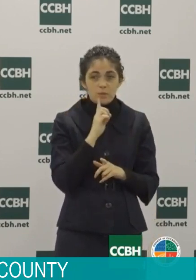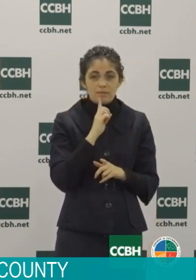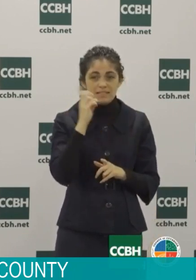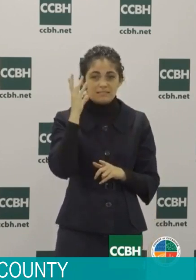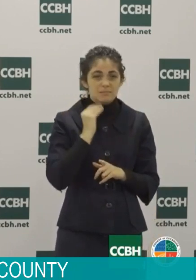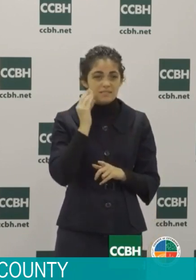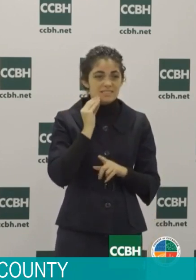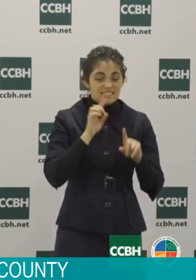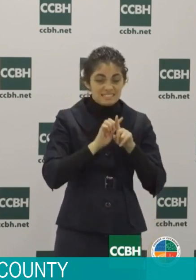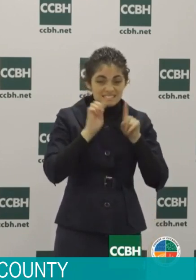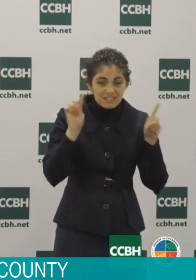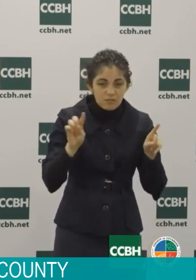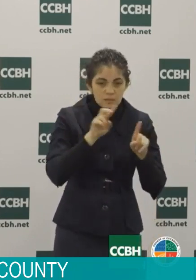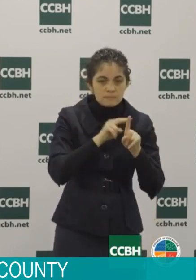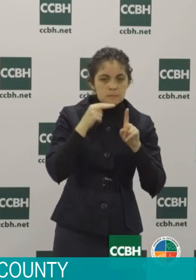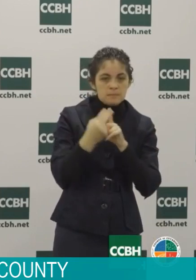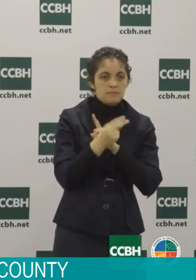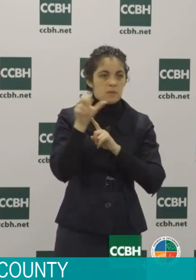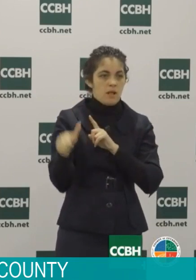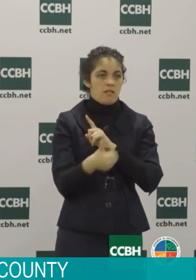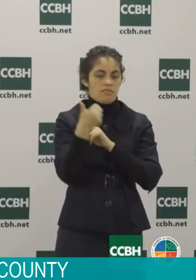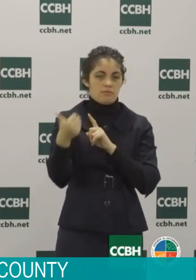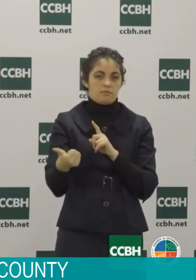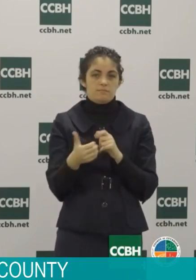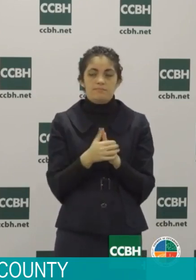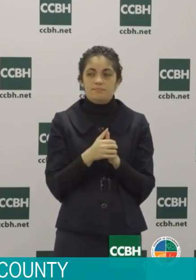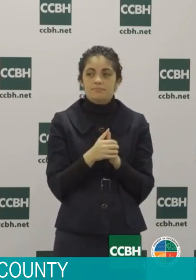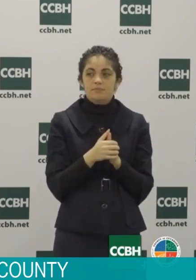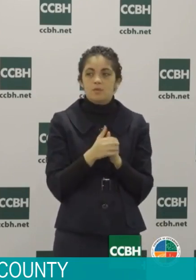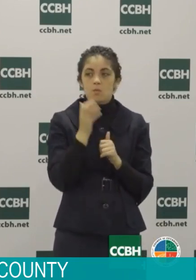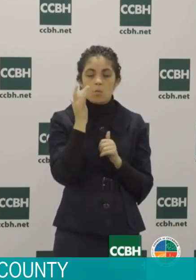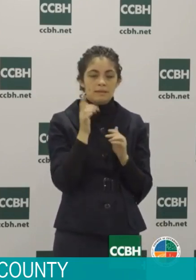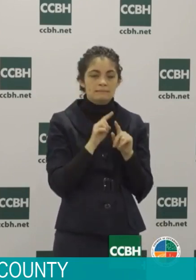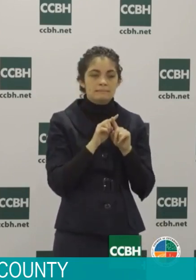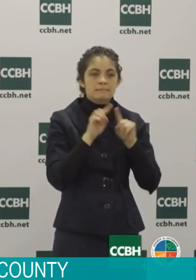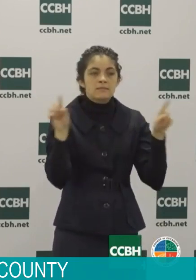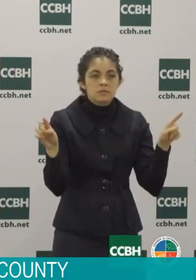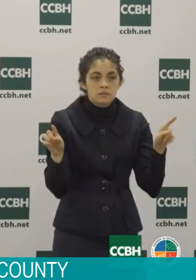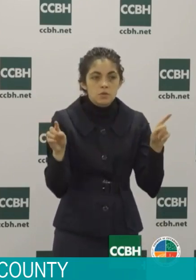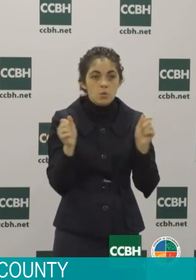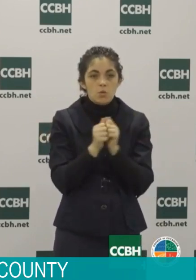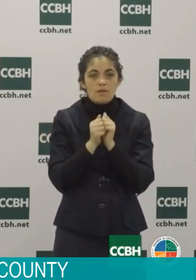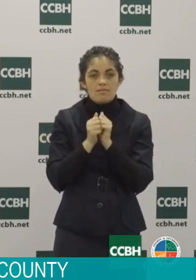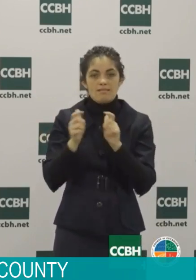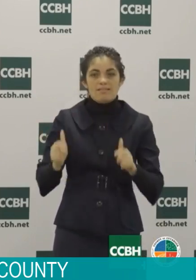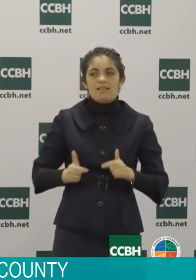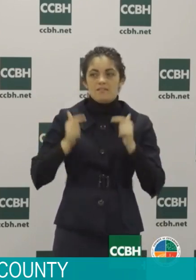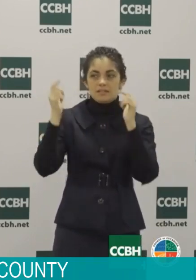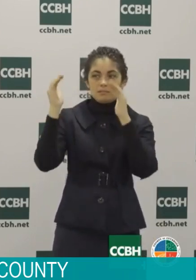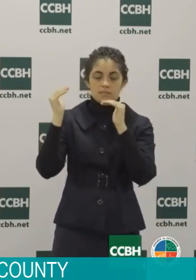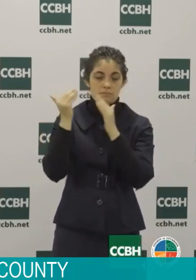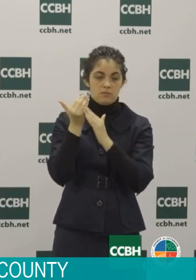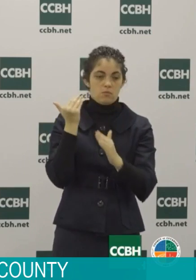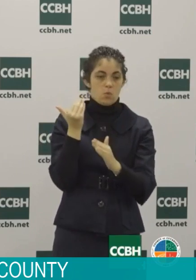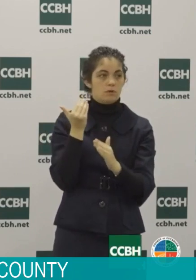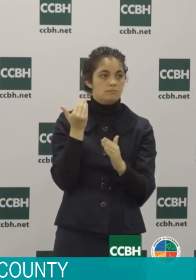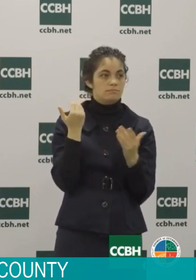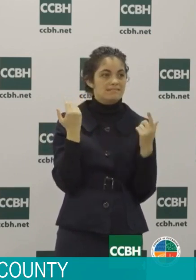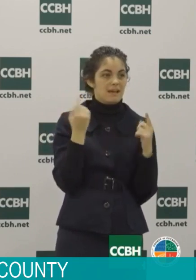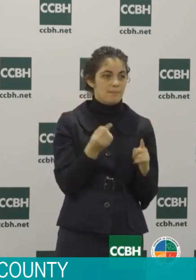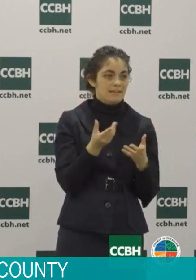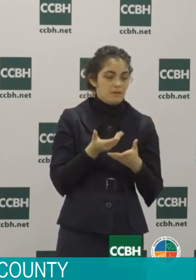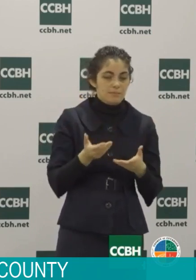quite different from others. And that has led to differences in life expectancy before this